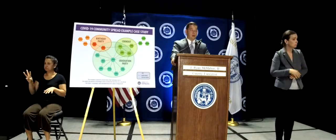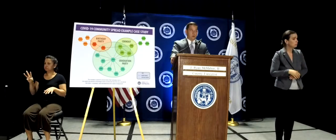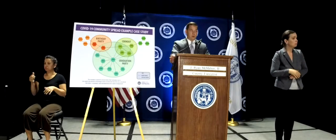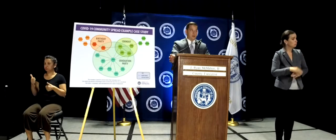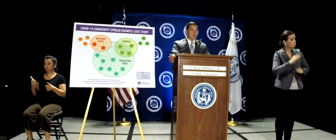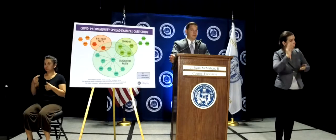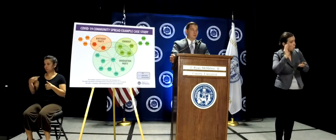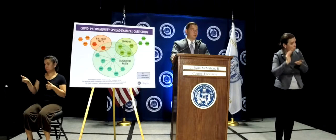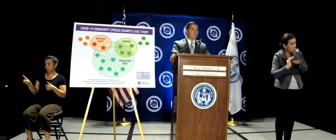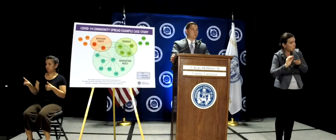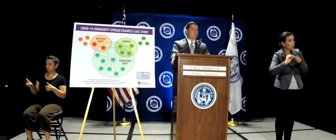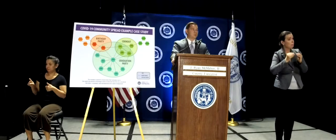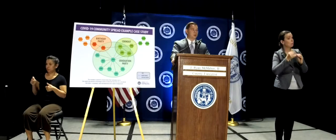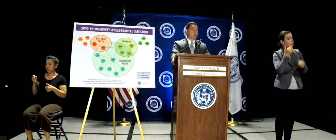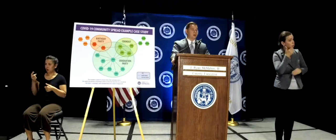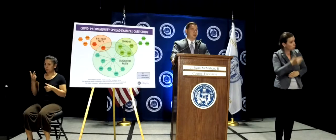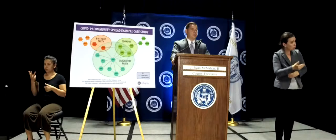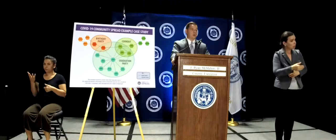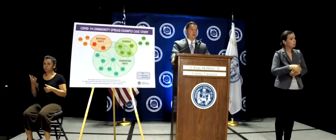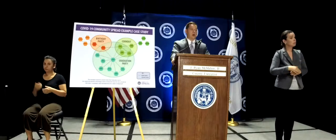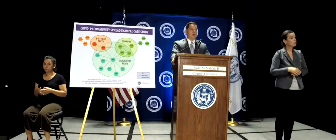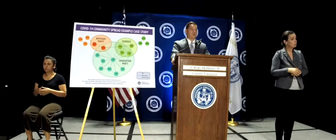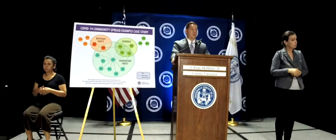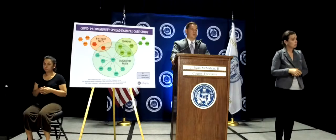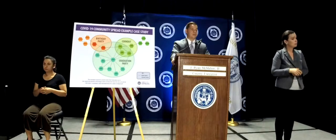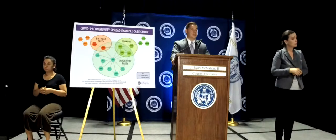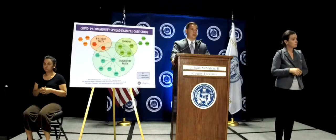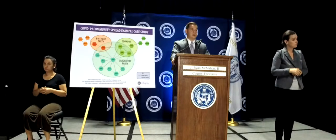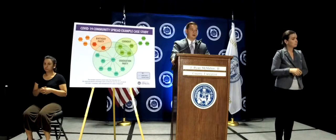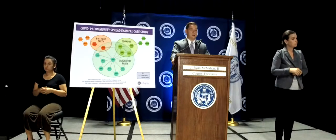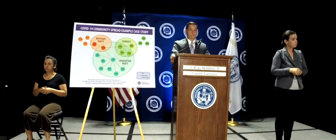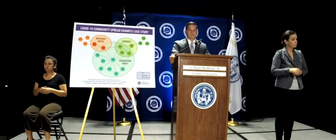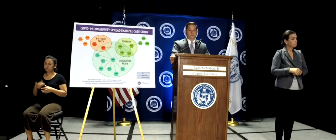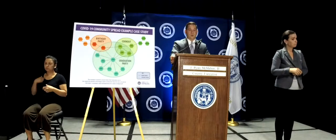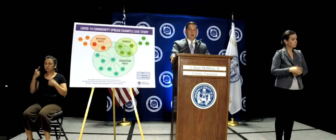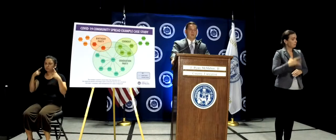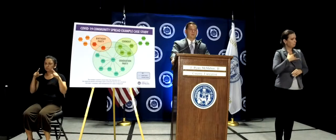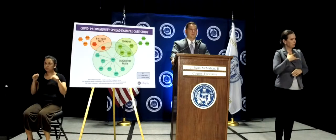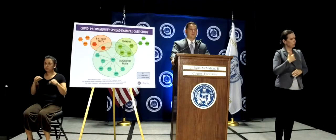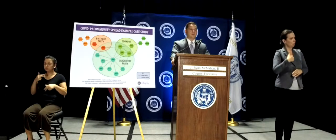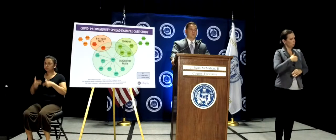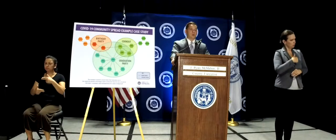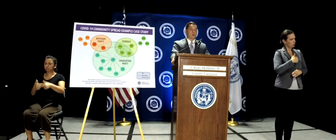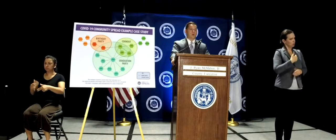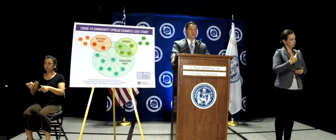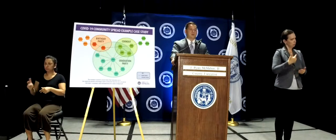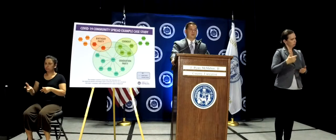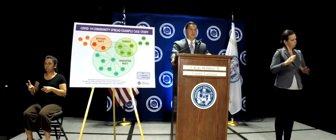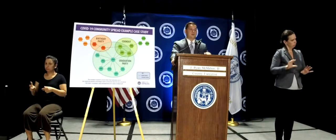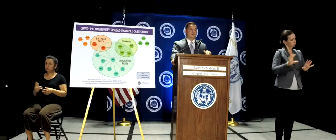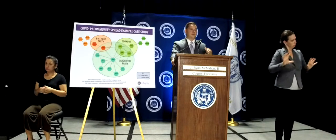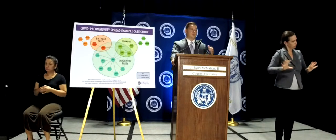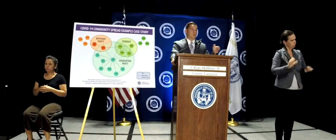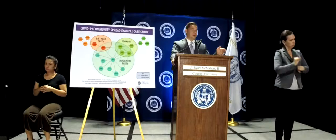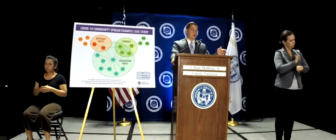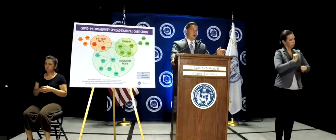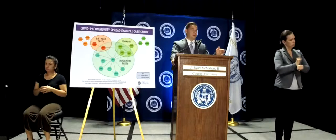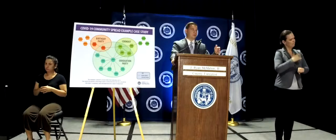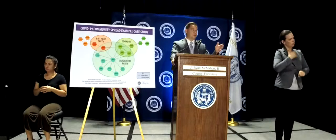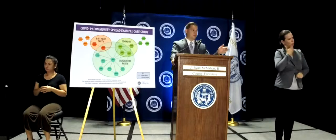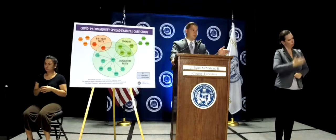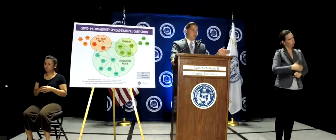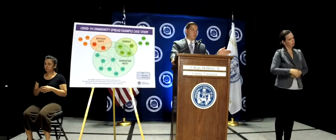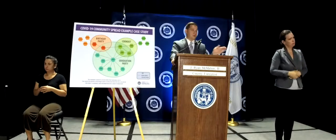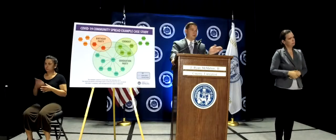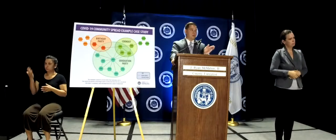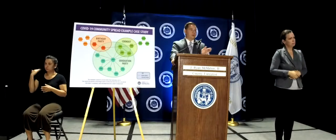I like this new area where we are. Hopefully we can stay there. Really what we did a week ago